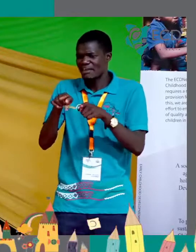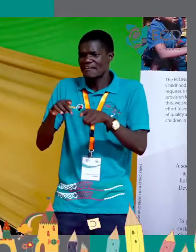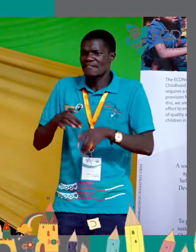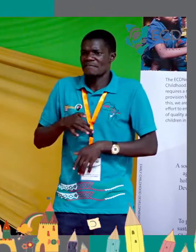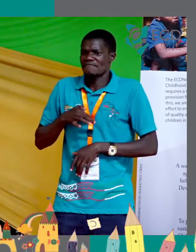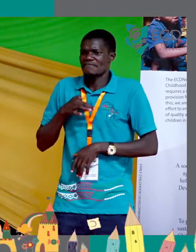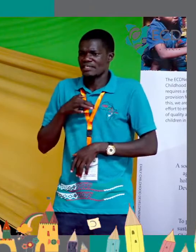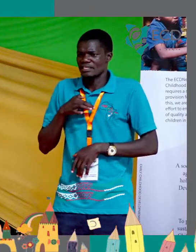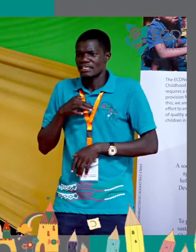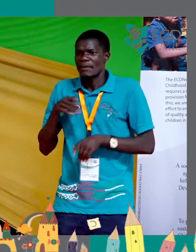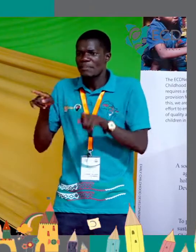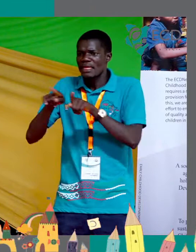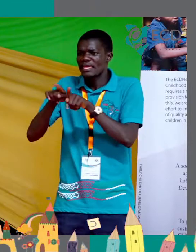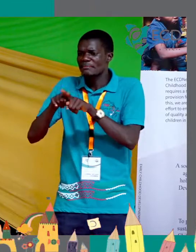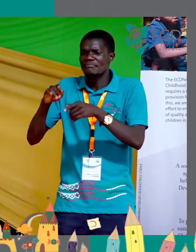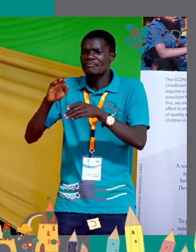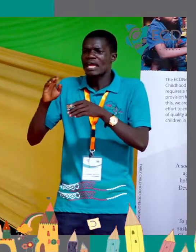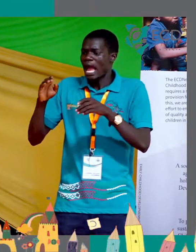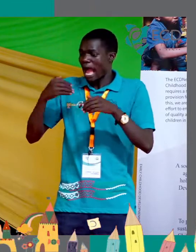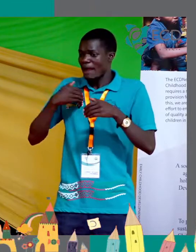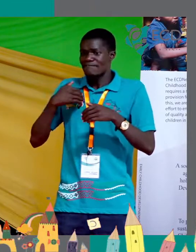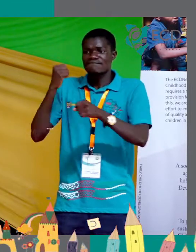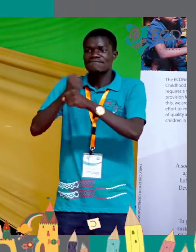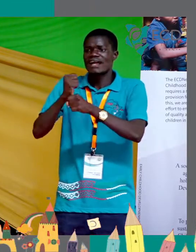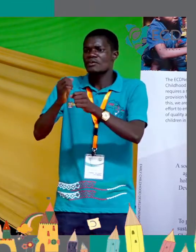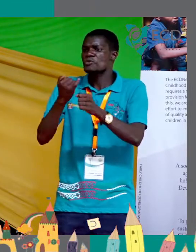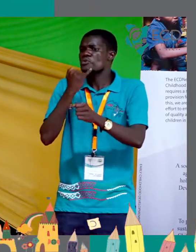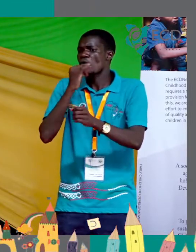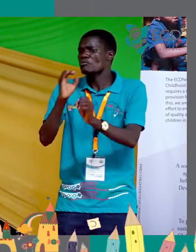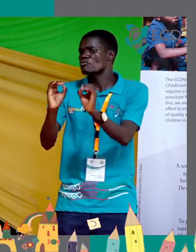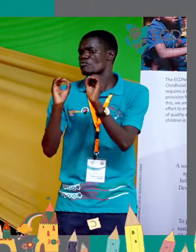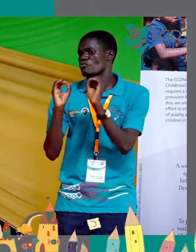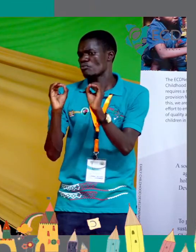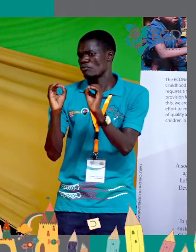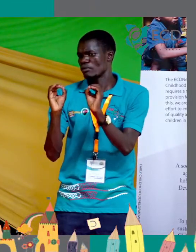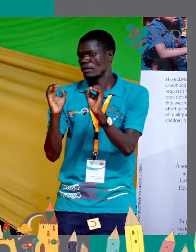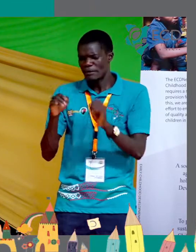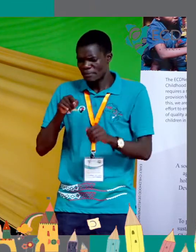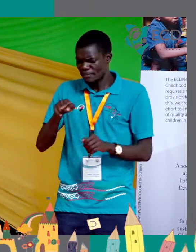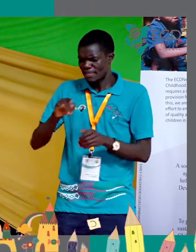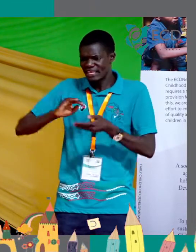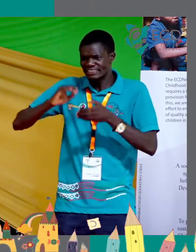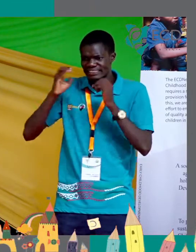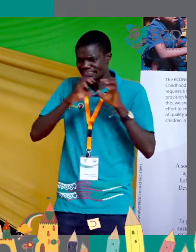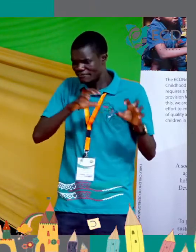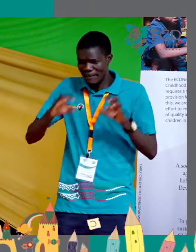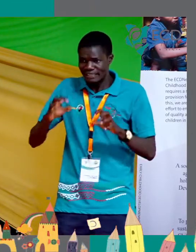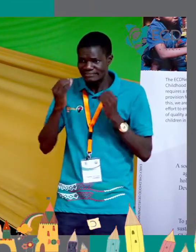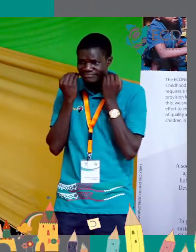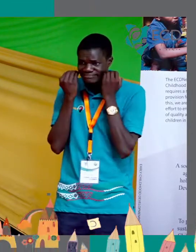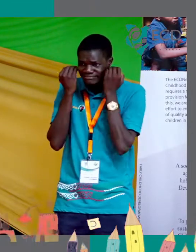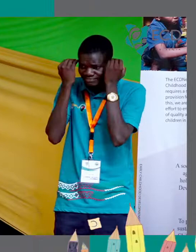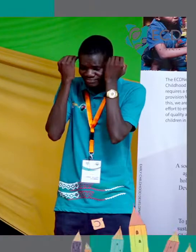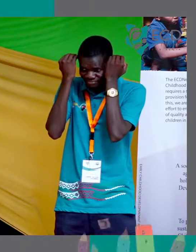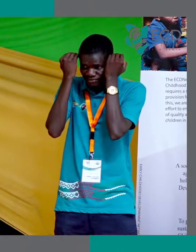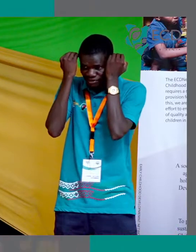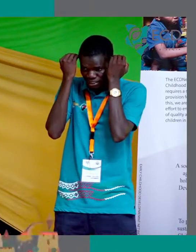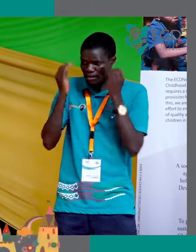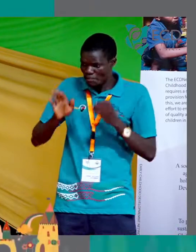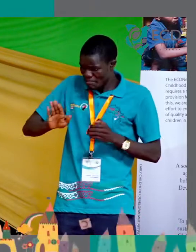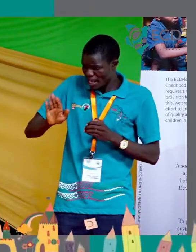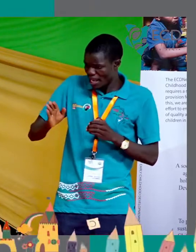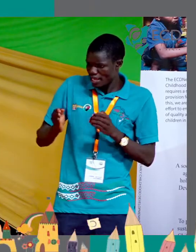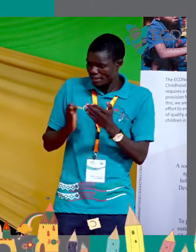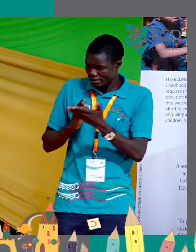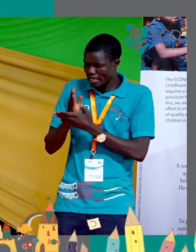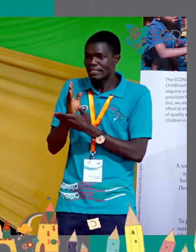system. They have done no wrong, yet they suffer the stigma of criminality. Their rights to nurture are affected both by the